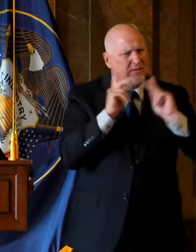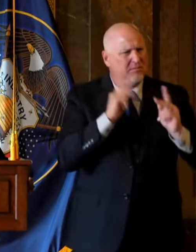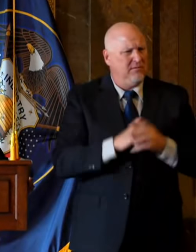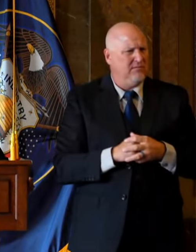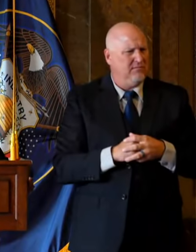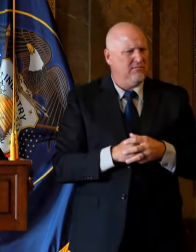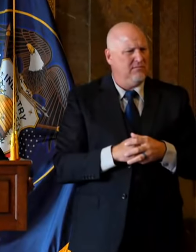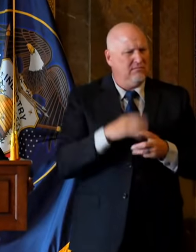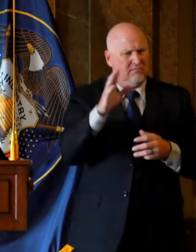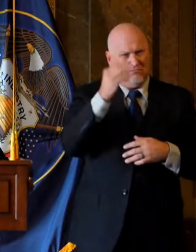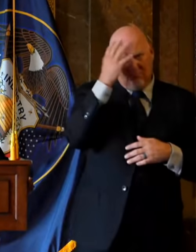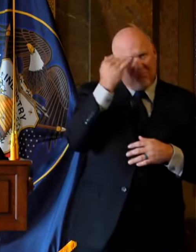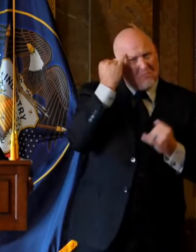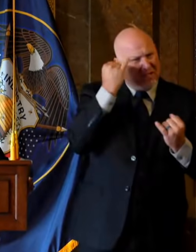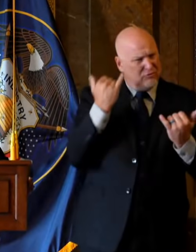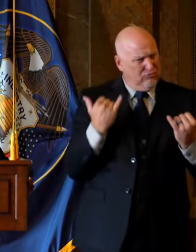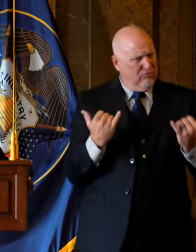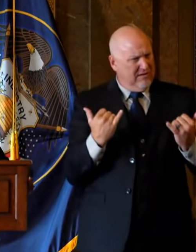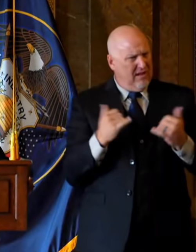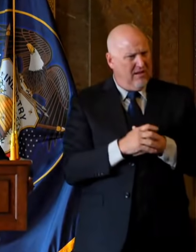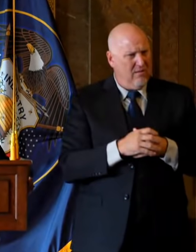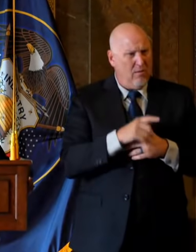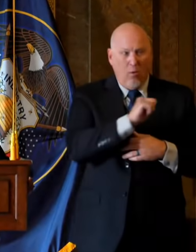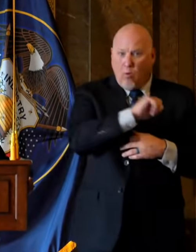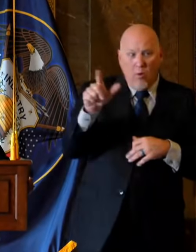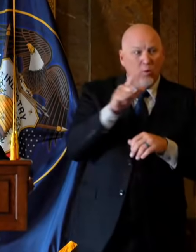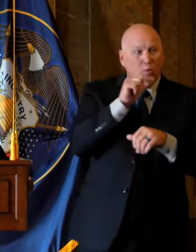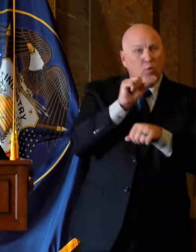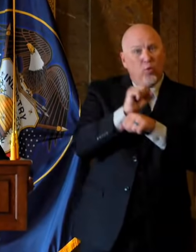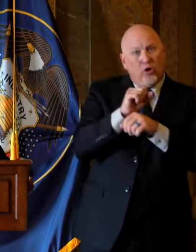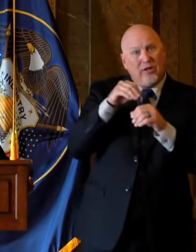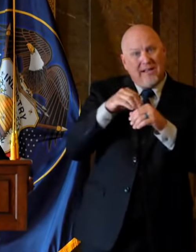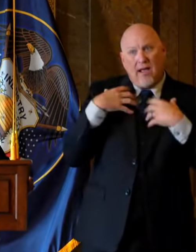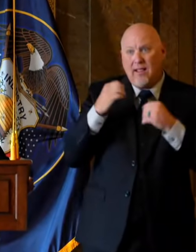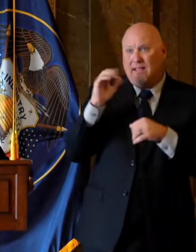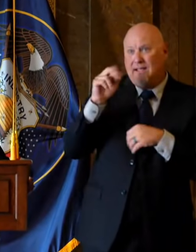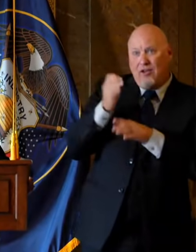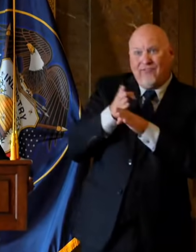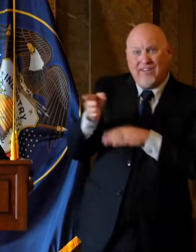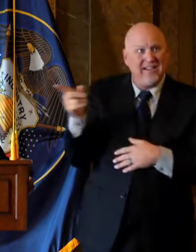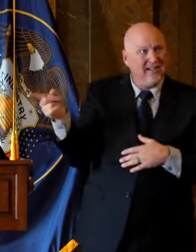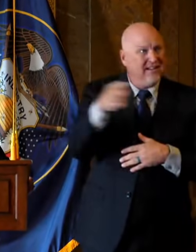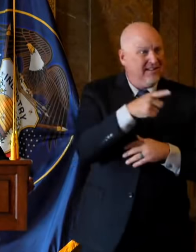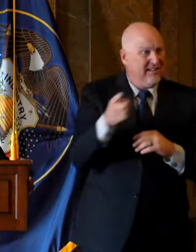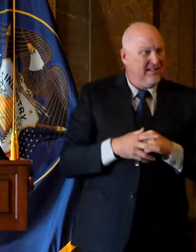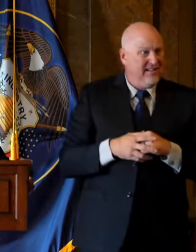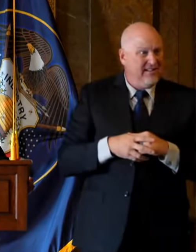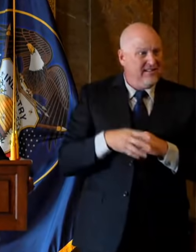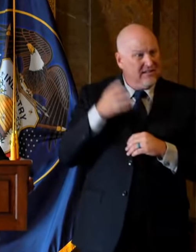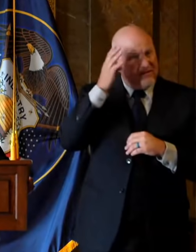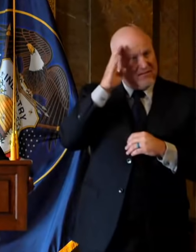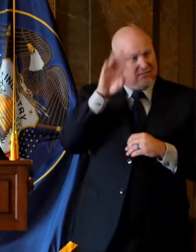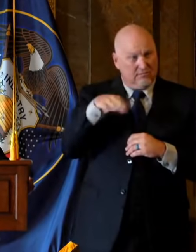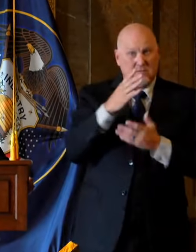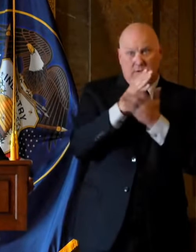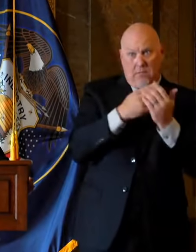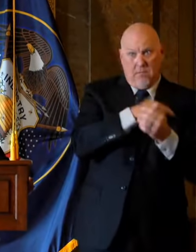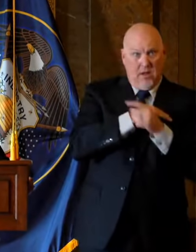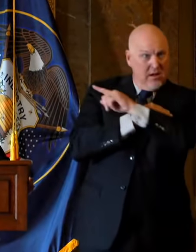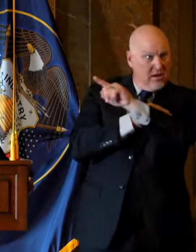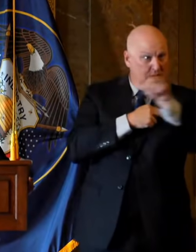current surge of COVID-19 and RSV. They care for patients in hallways and in closets turned into